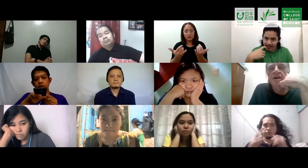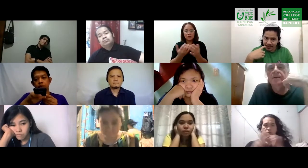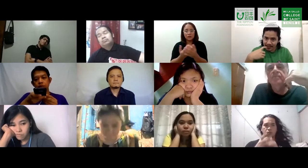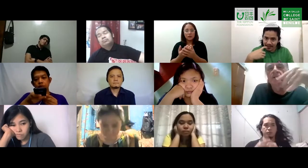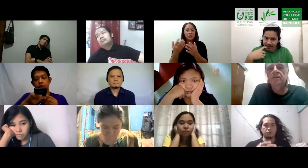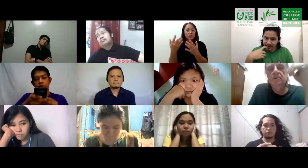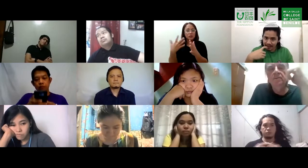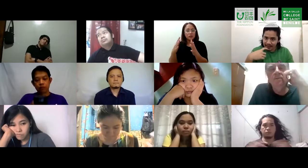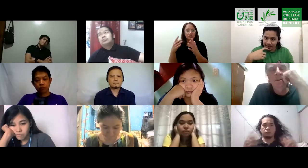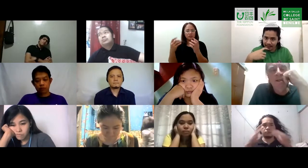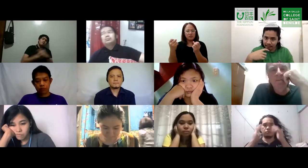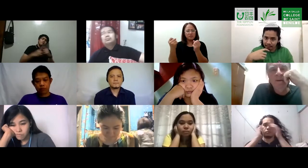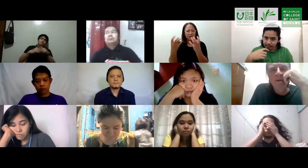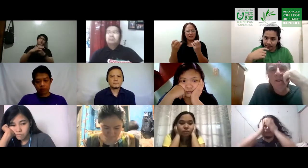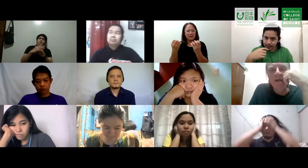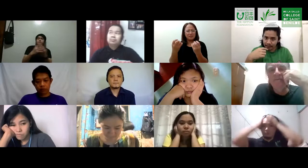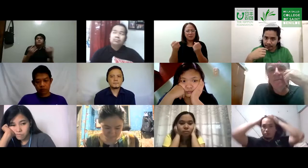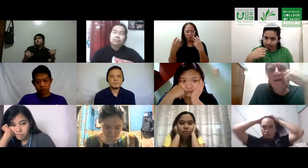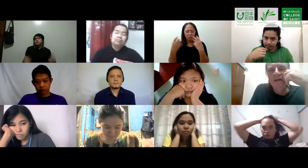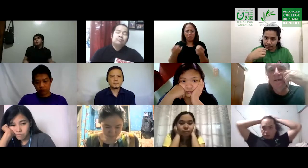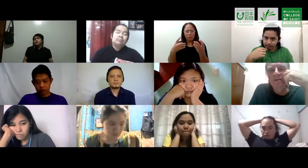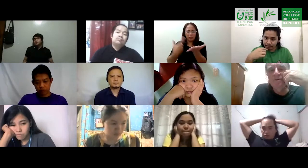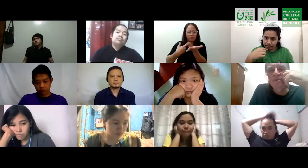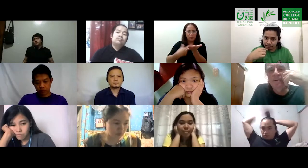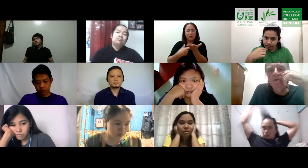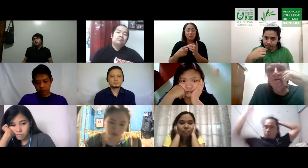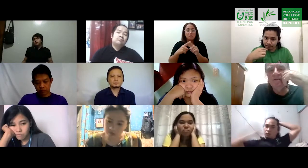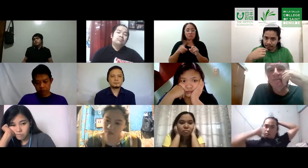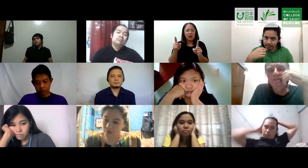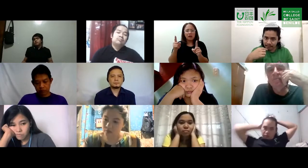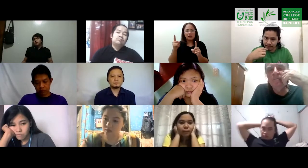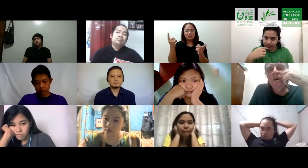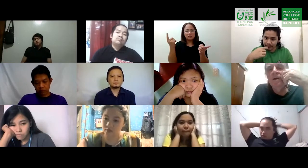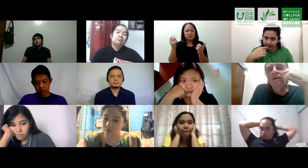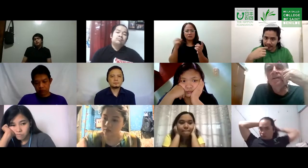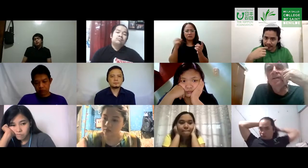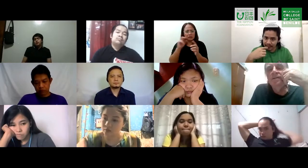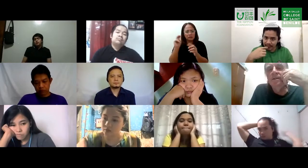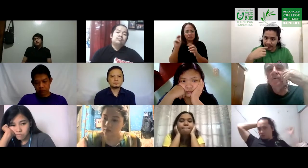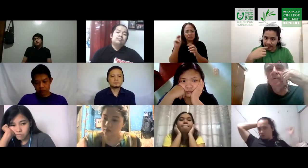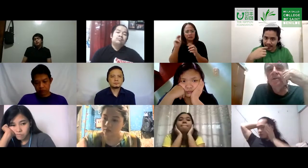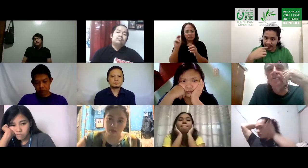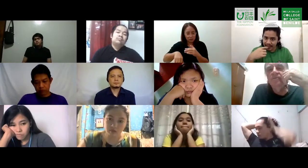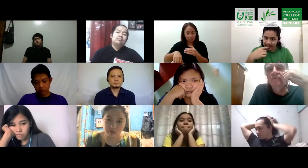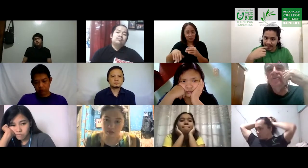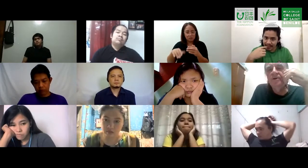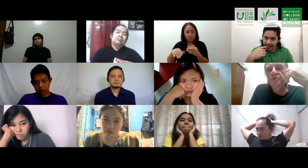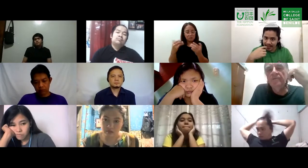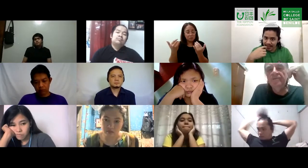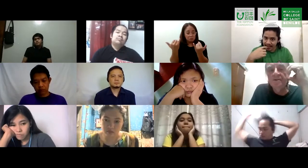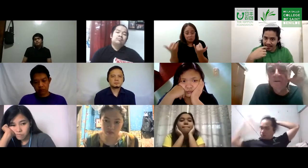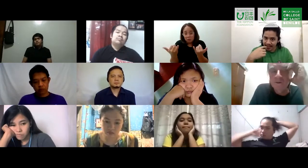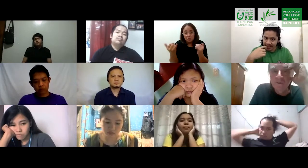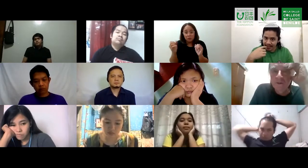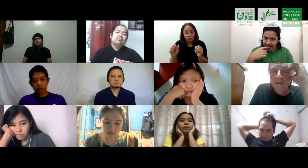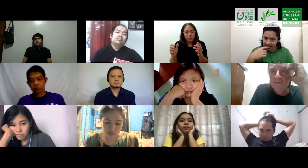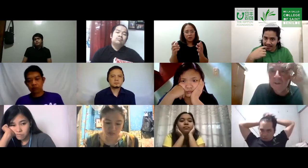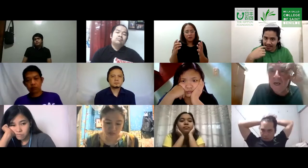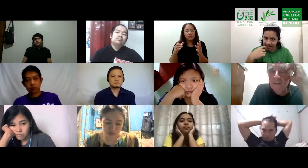but maybe not everybody needs to be present. So we just finished off lesson 2. Again, Shaq, can you put